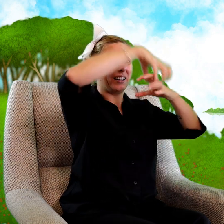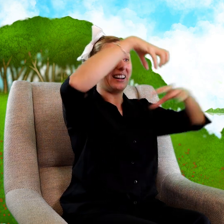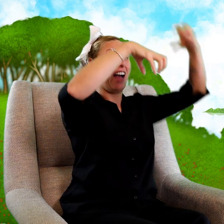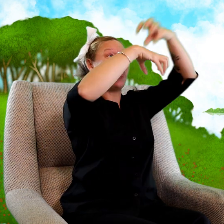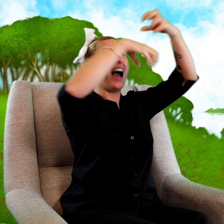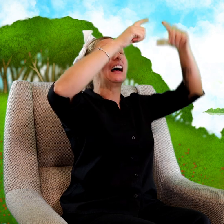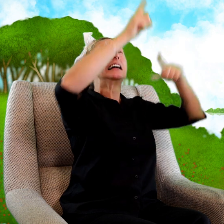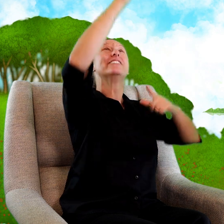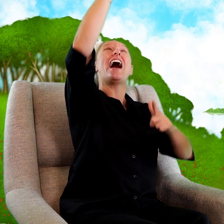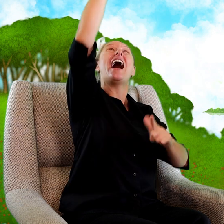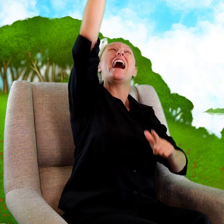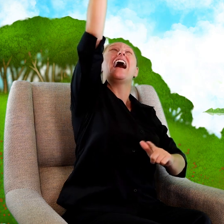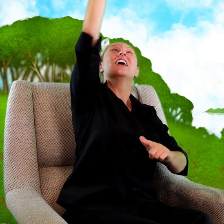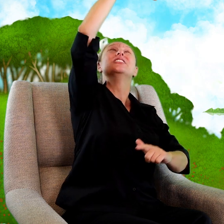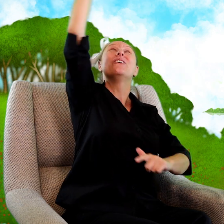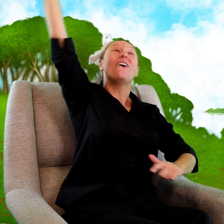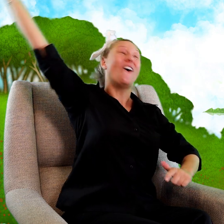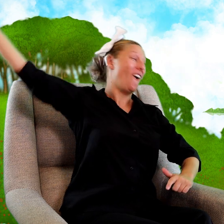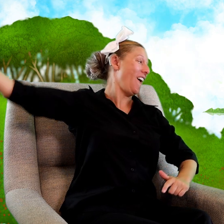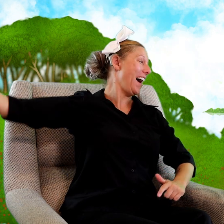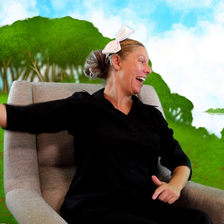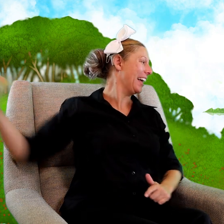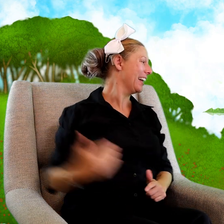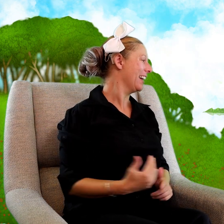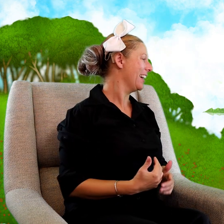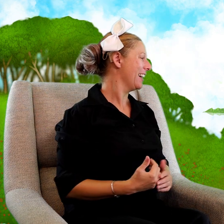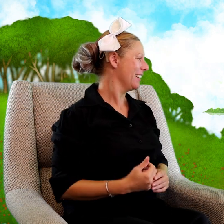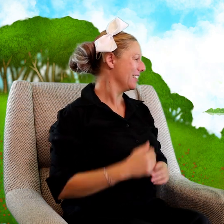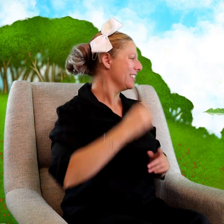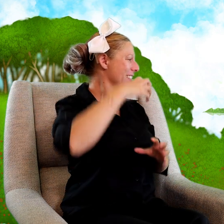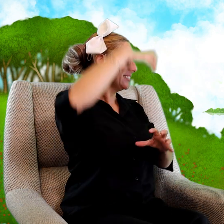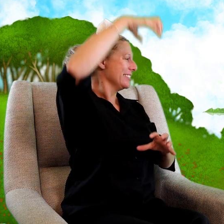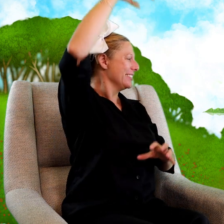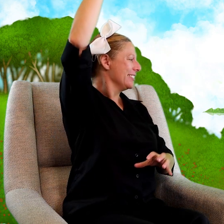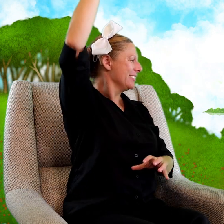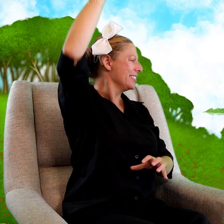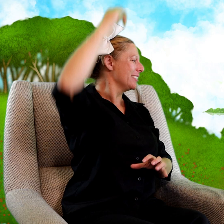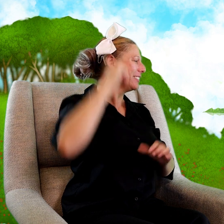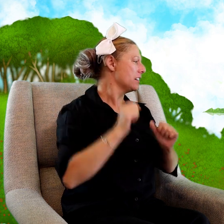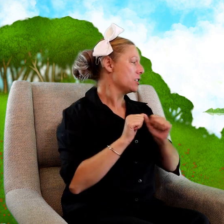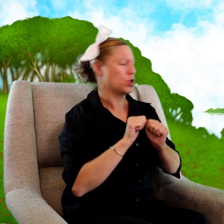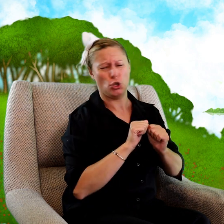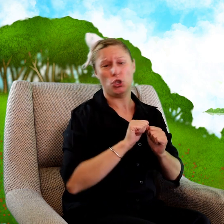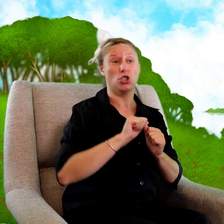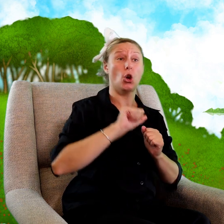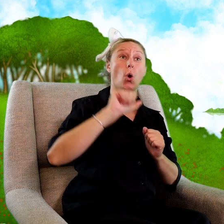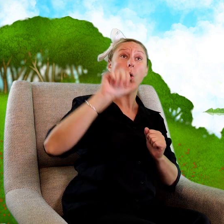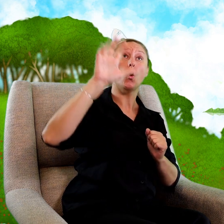on top of the other, until their colossal pile touched the sky.